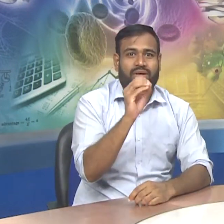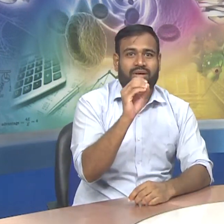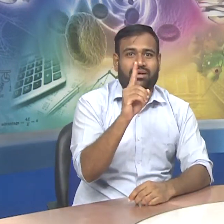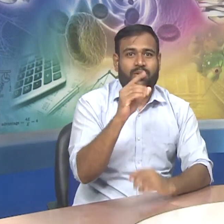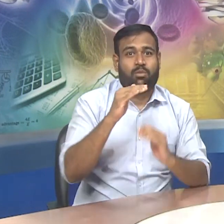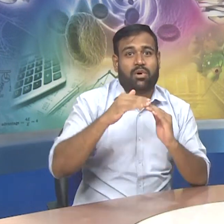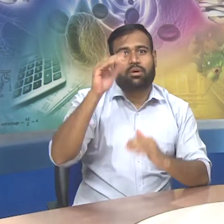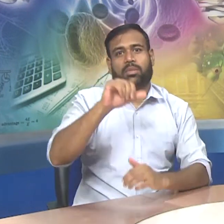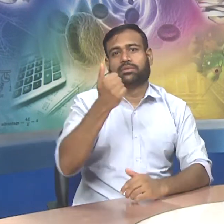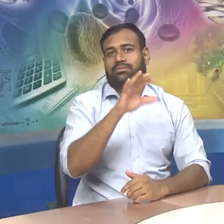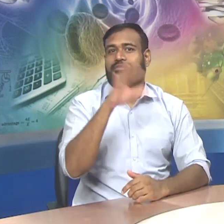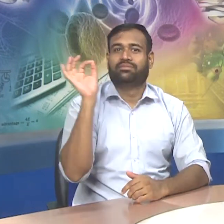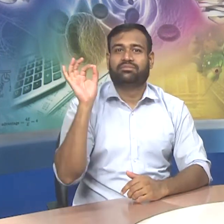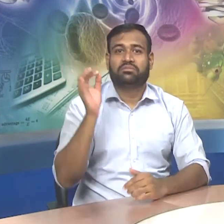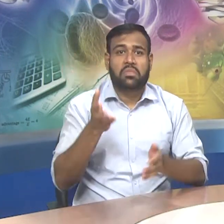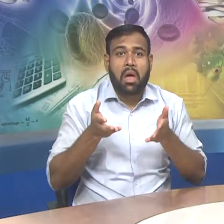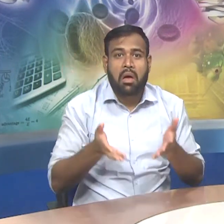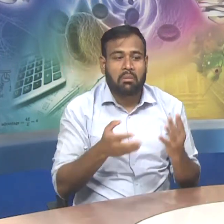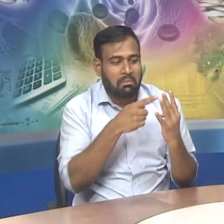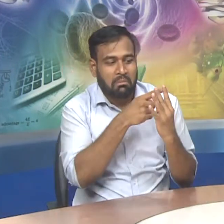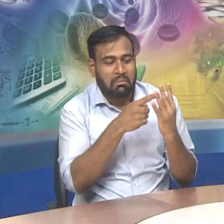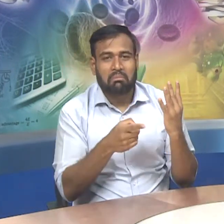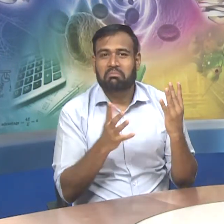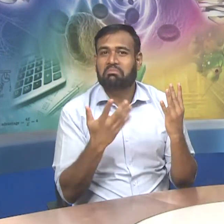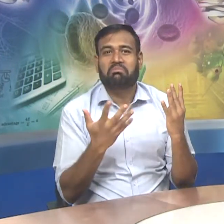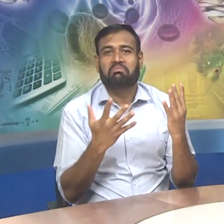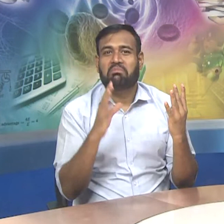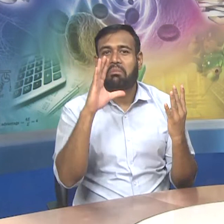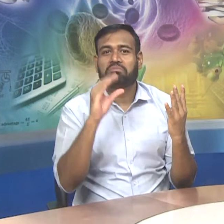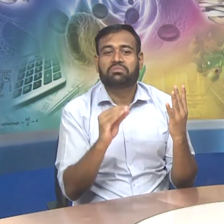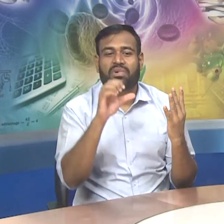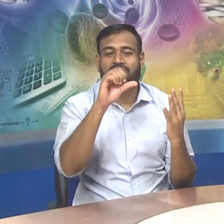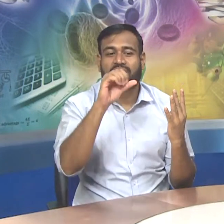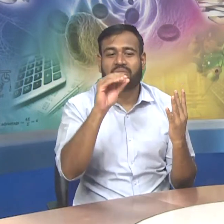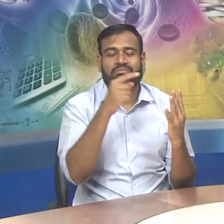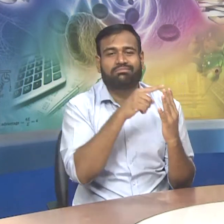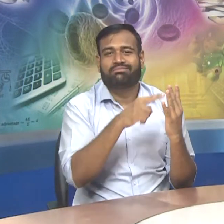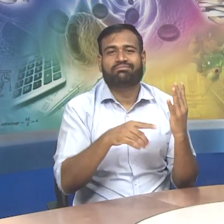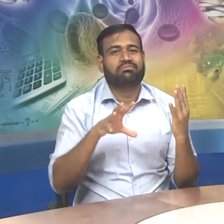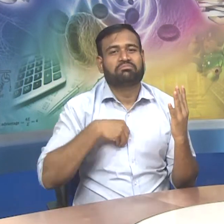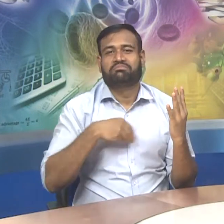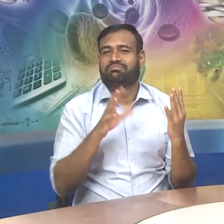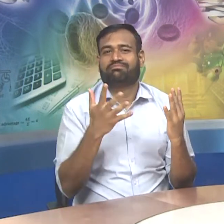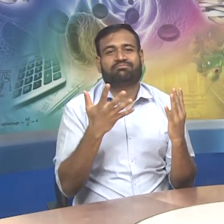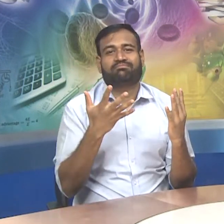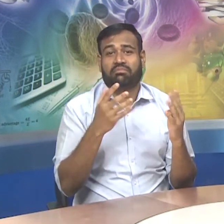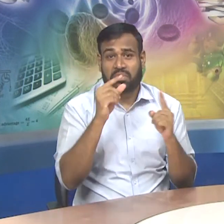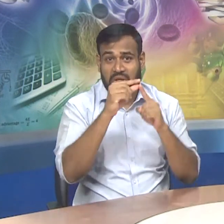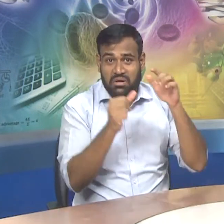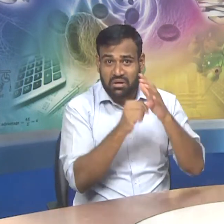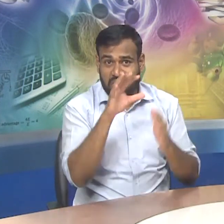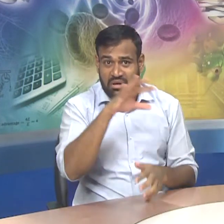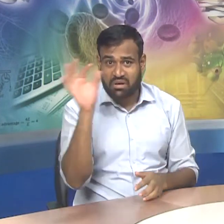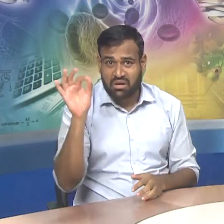rule, you know that the total quota should be more than 101, more than